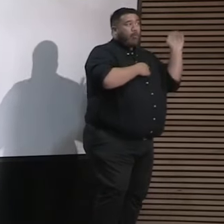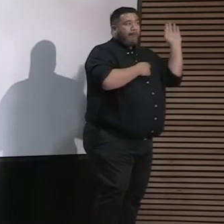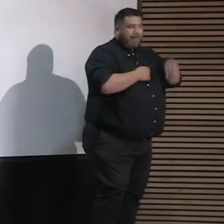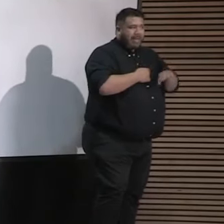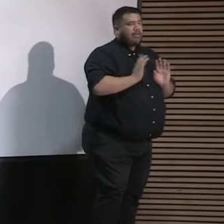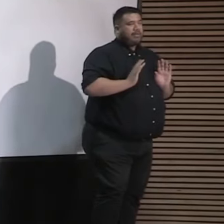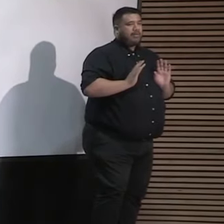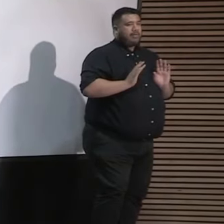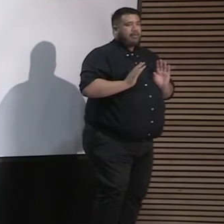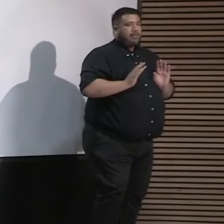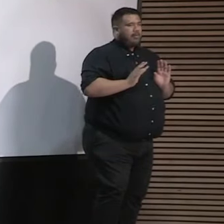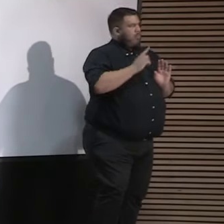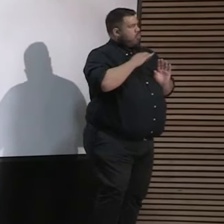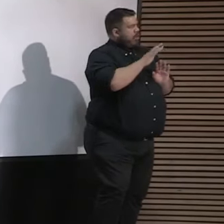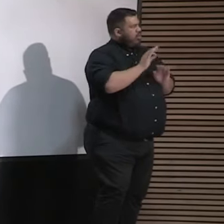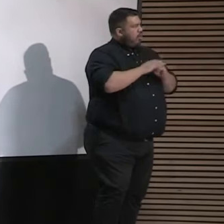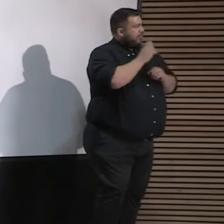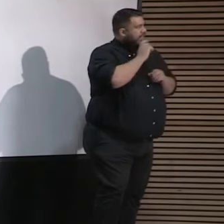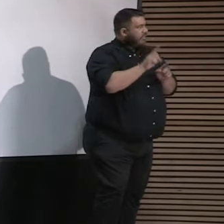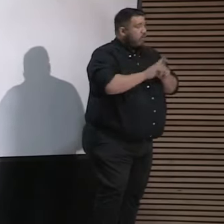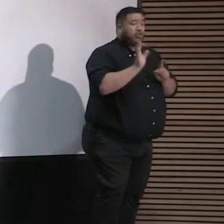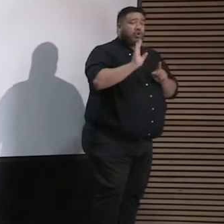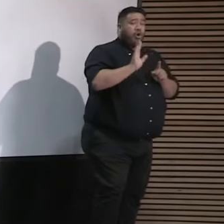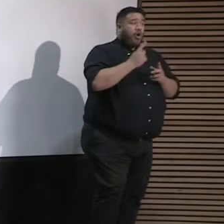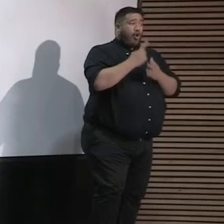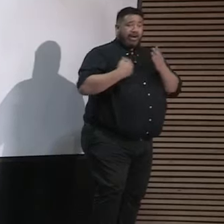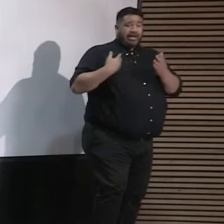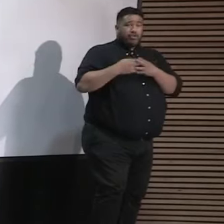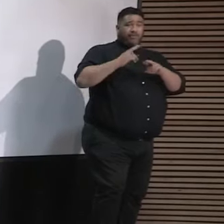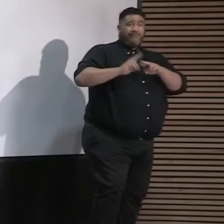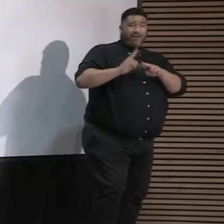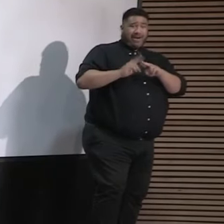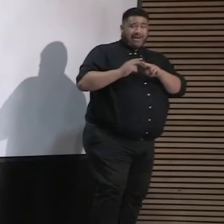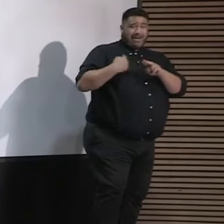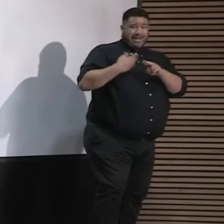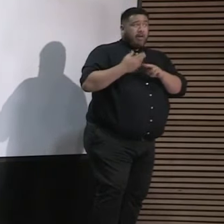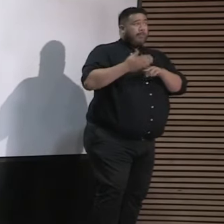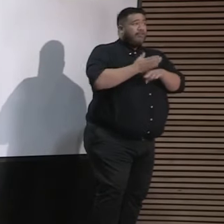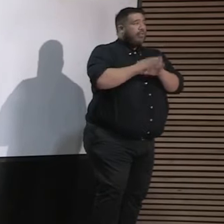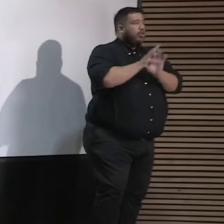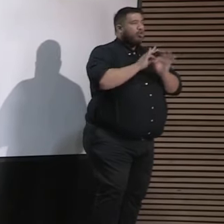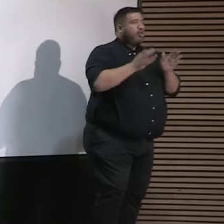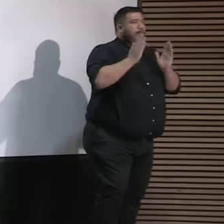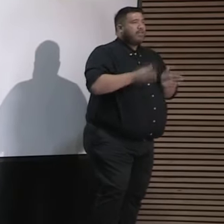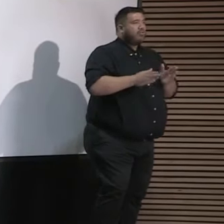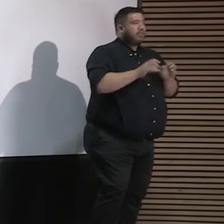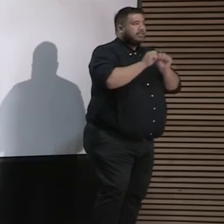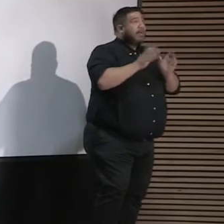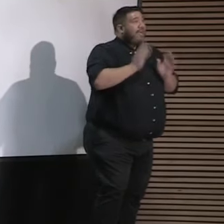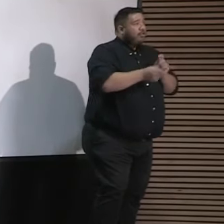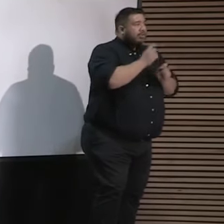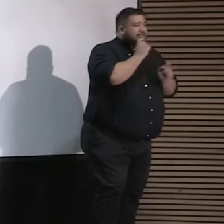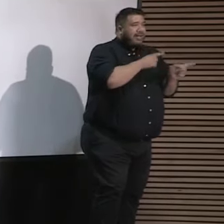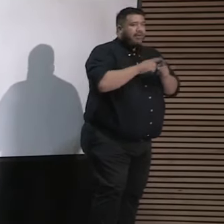bear in mind, until Friday, there was not a mandatory testing regime for staff, which meant it was incredibly difficult to monitor